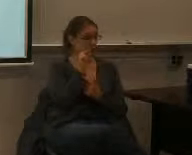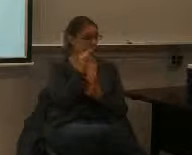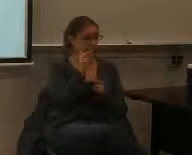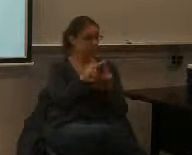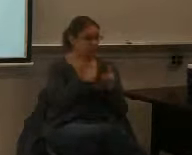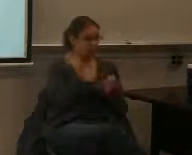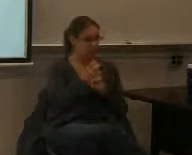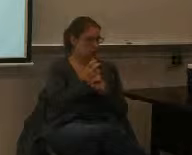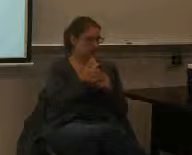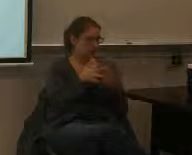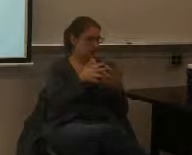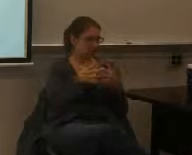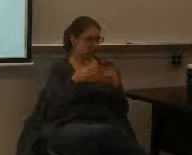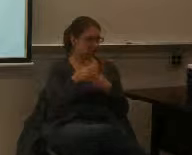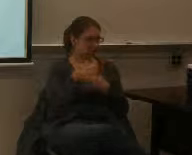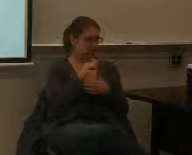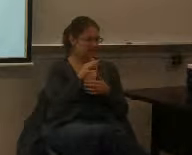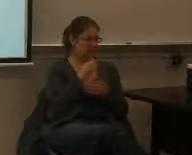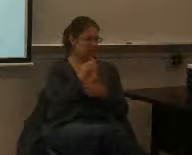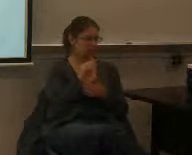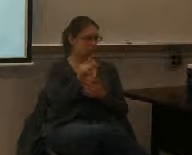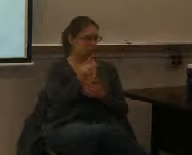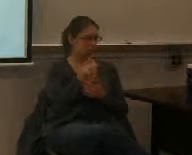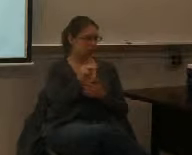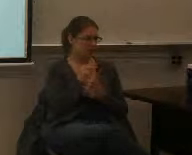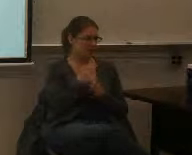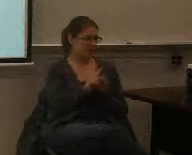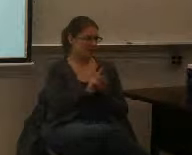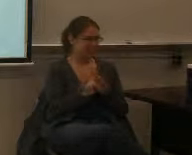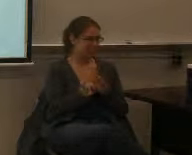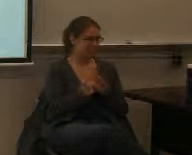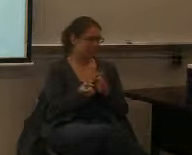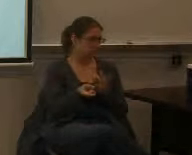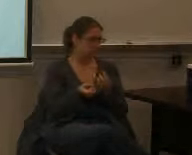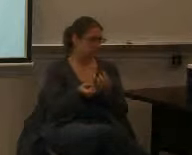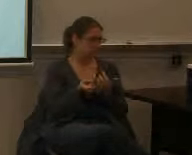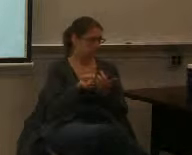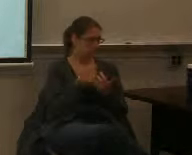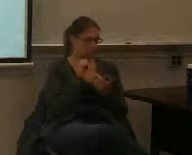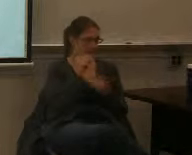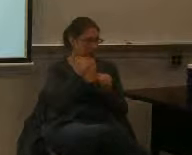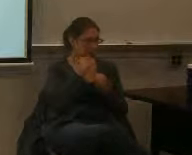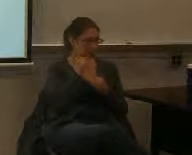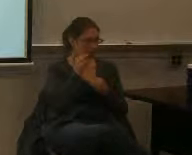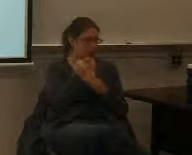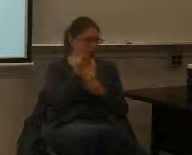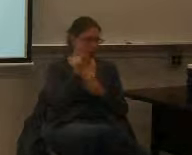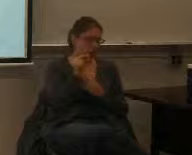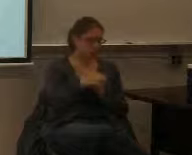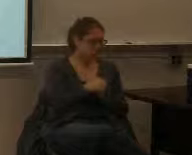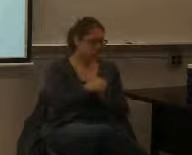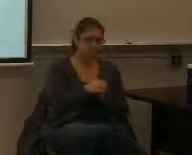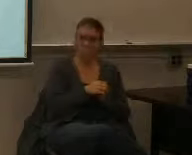very difficult to filter out of solution, and so they escape being eaten by that.